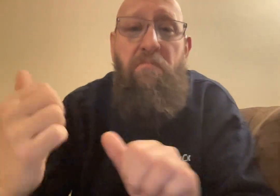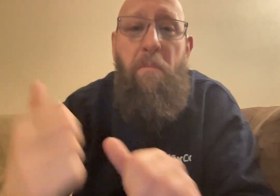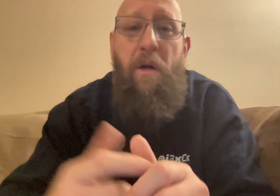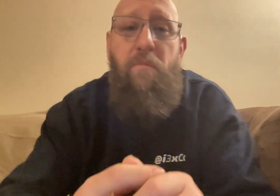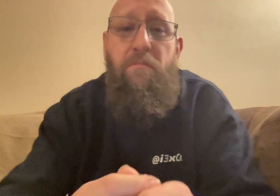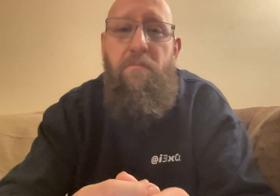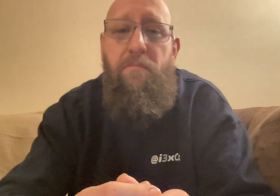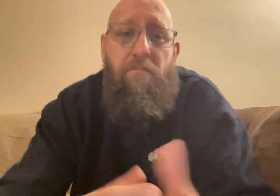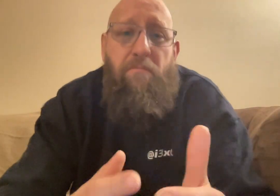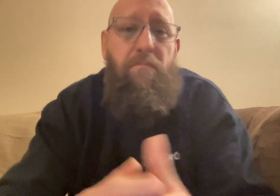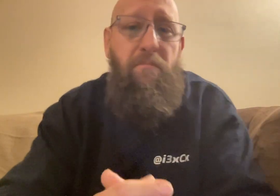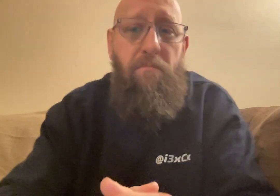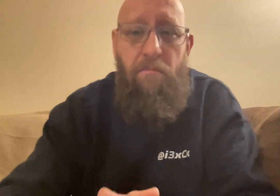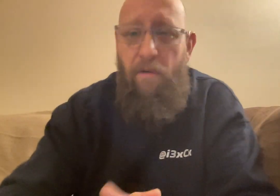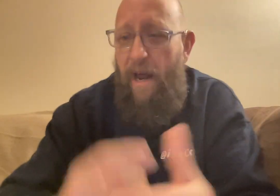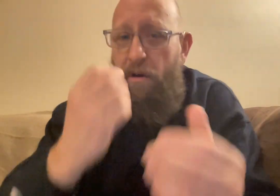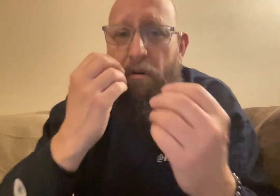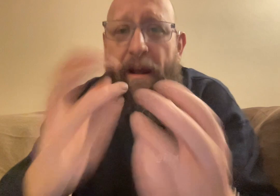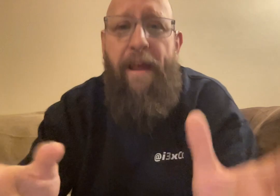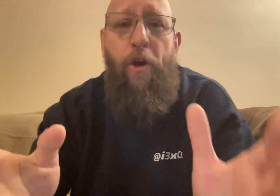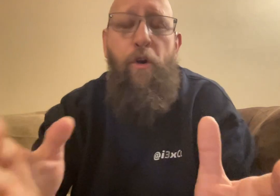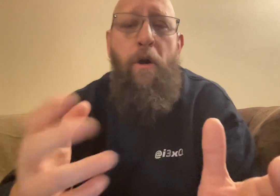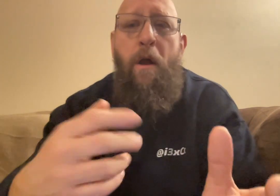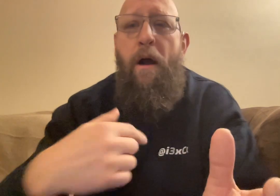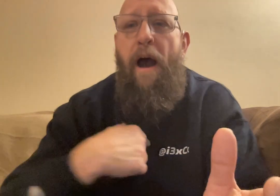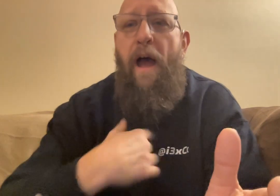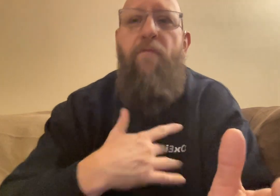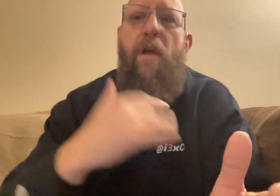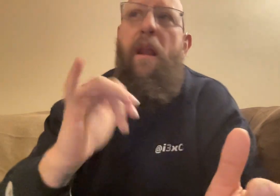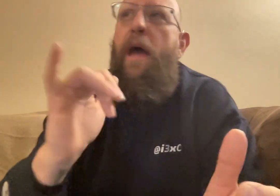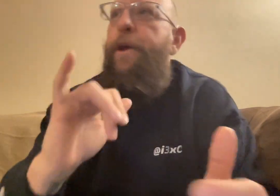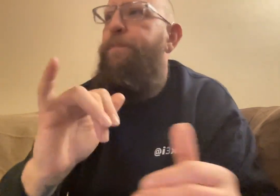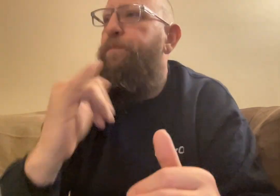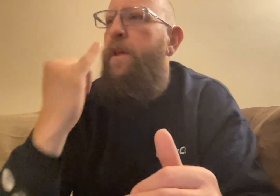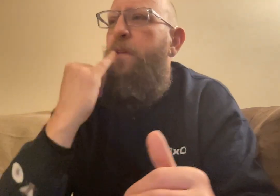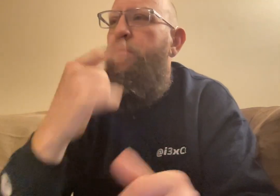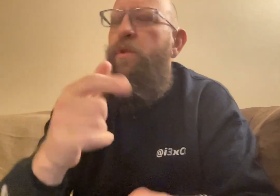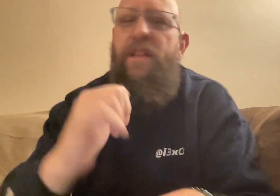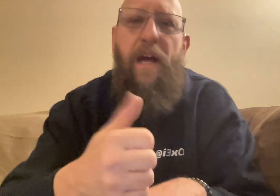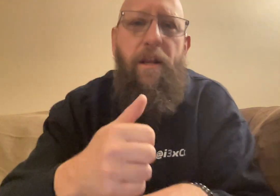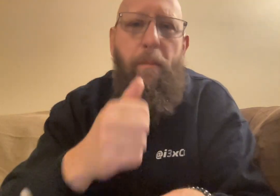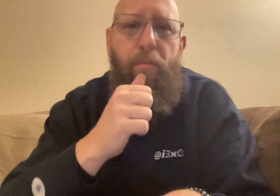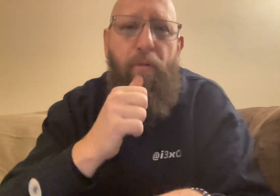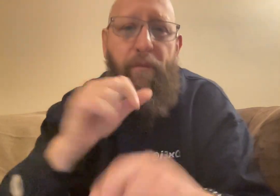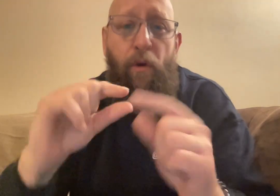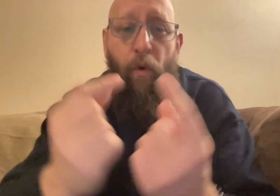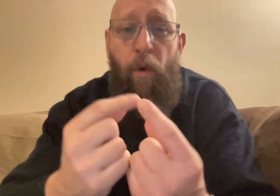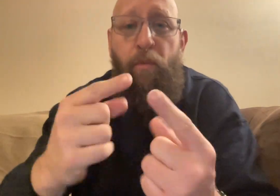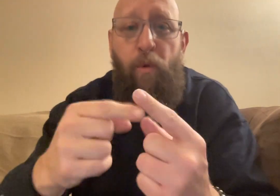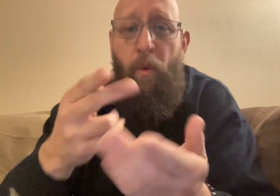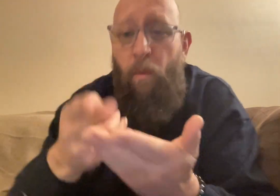out. I don't care. I feel like if you started a private group to